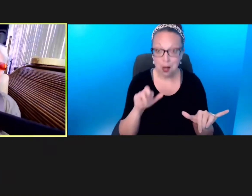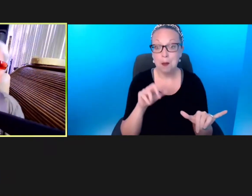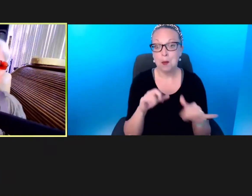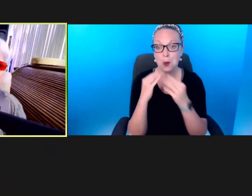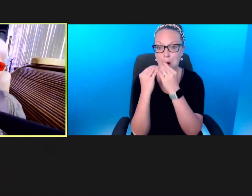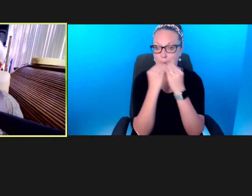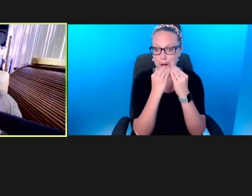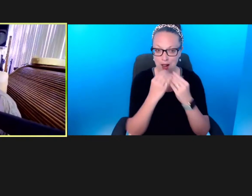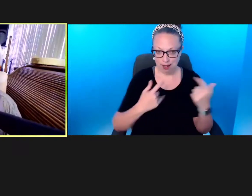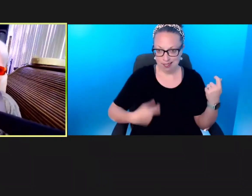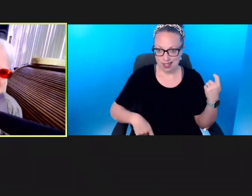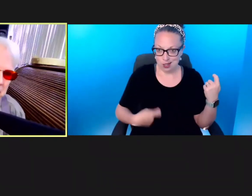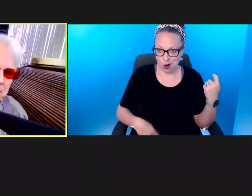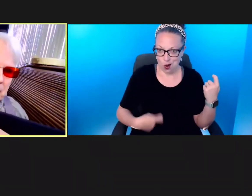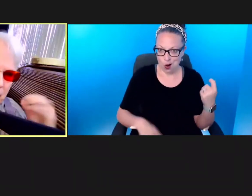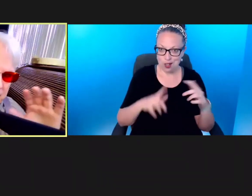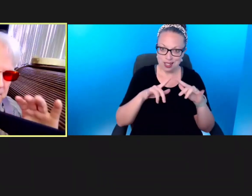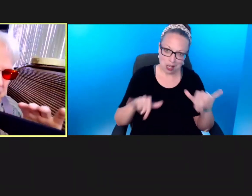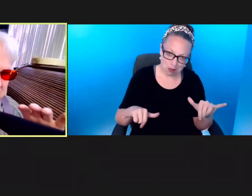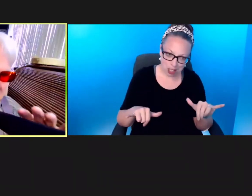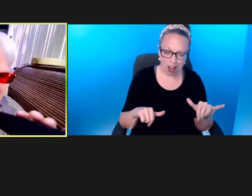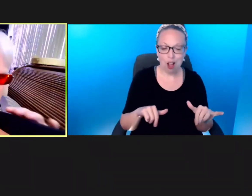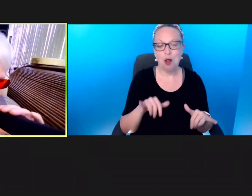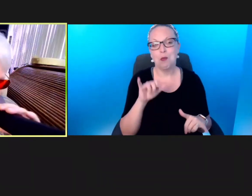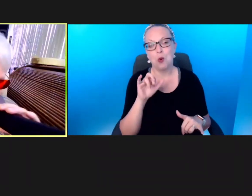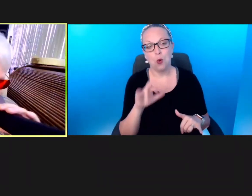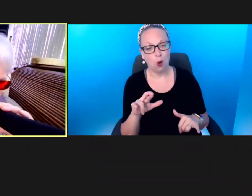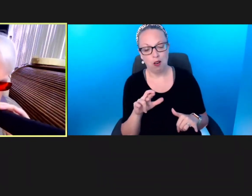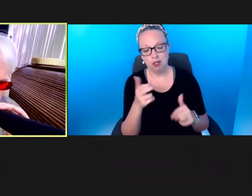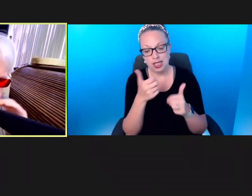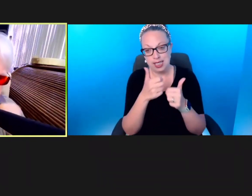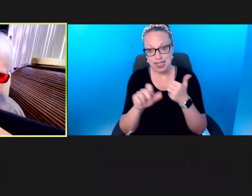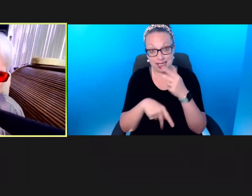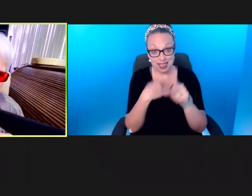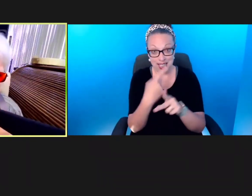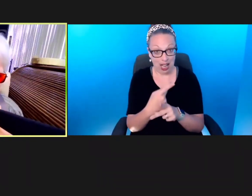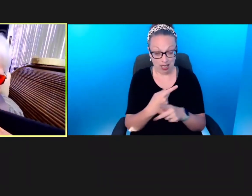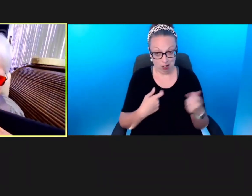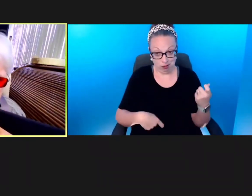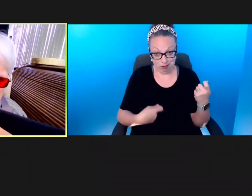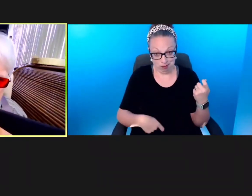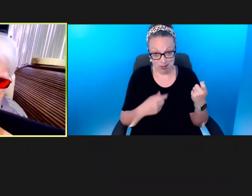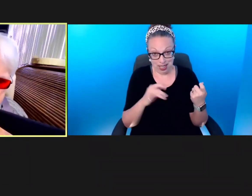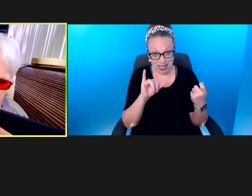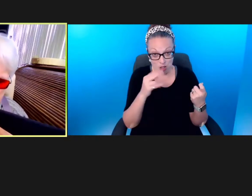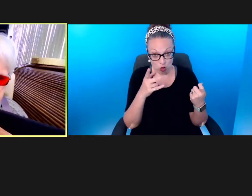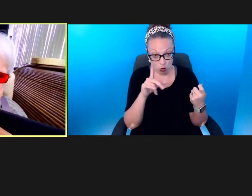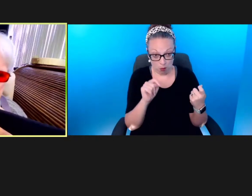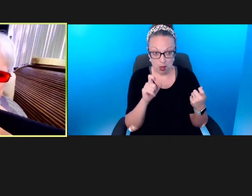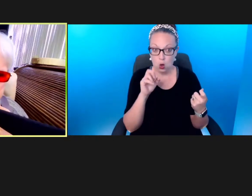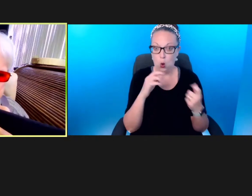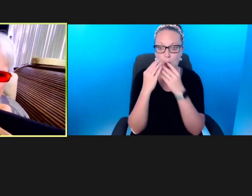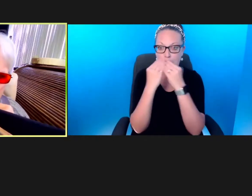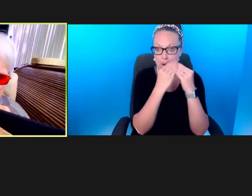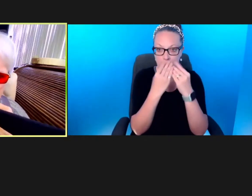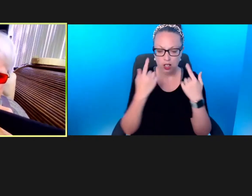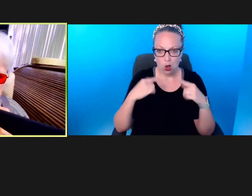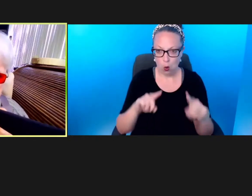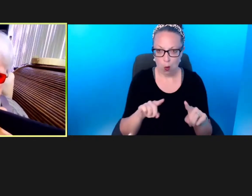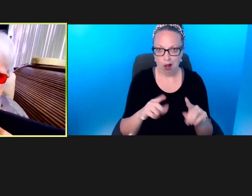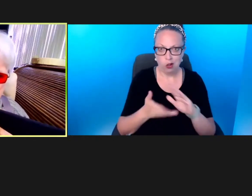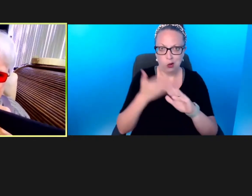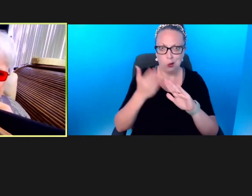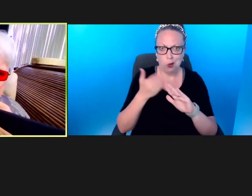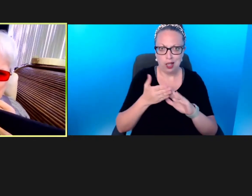and guitar, or banjo, or ukulele, or play harmonica while you're running your table saw,